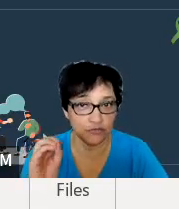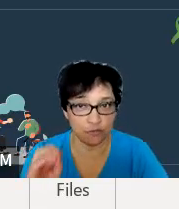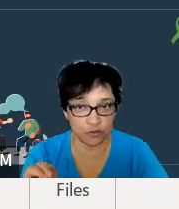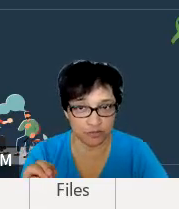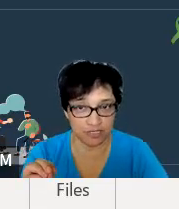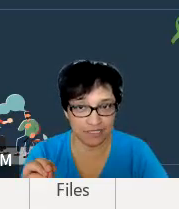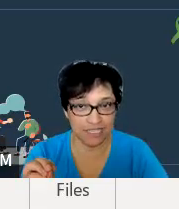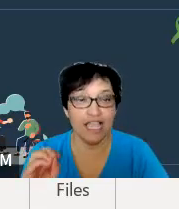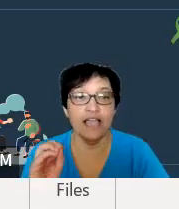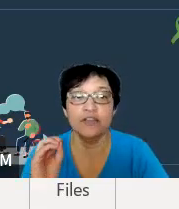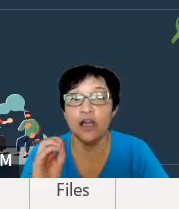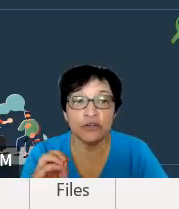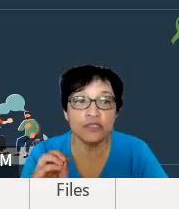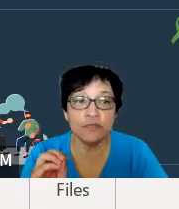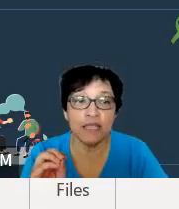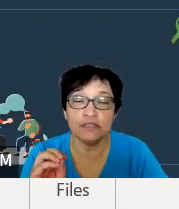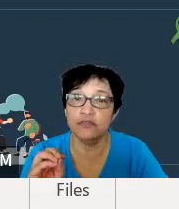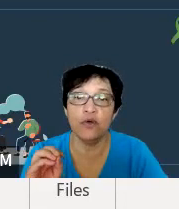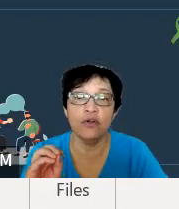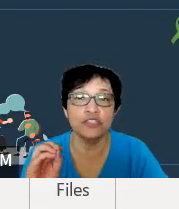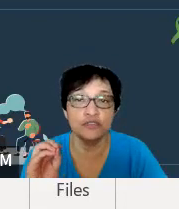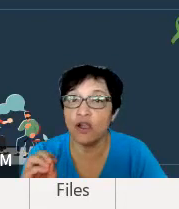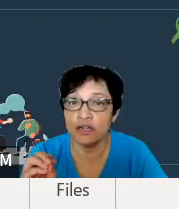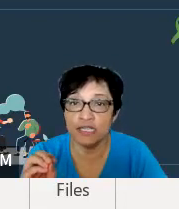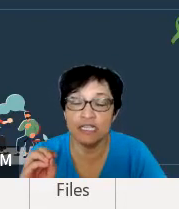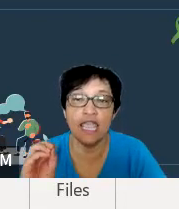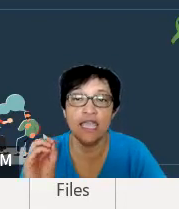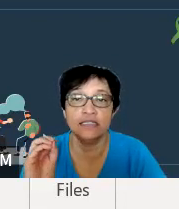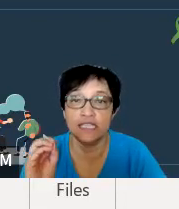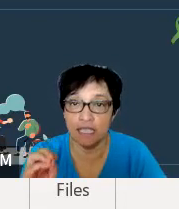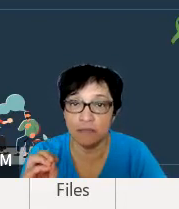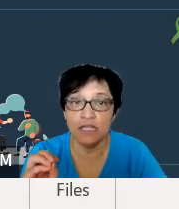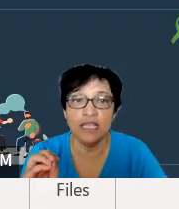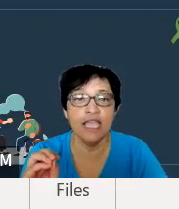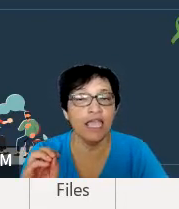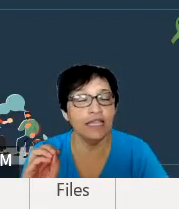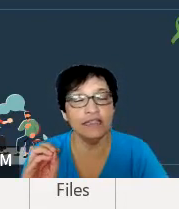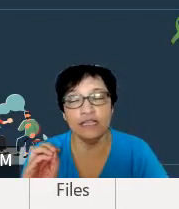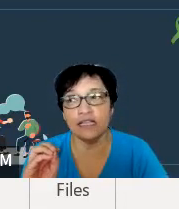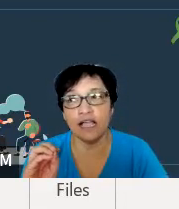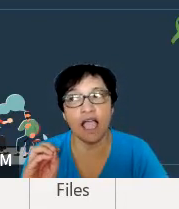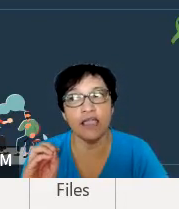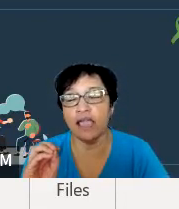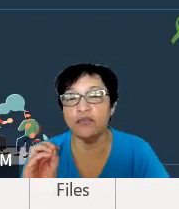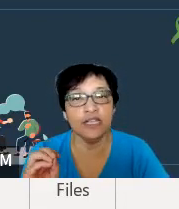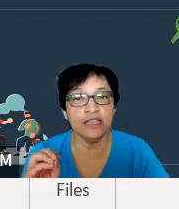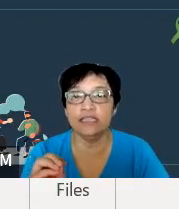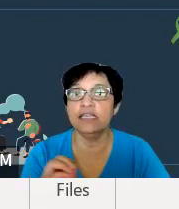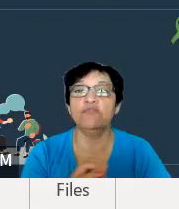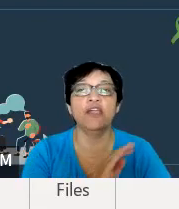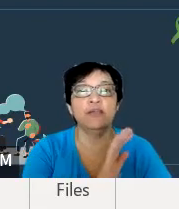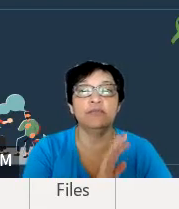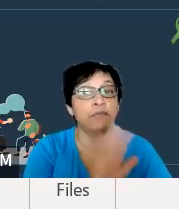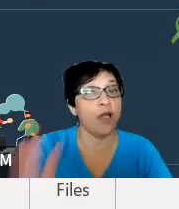law enforcement. I have a lot of respect for Chief Harding and Kim, and I think I really